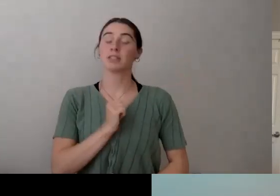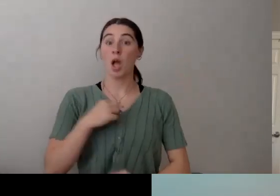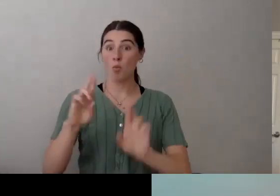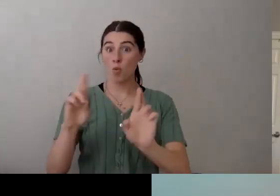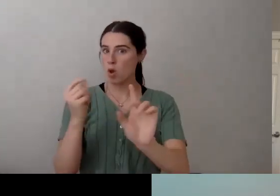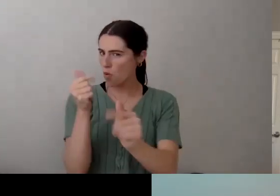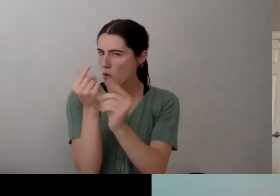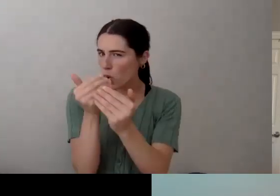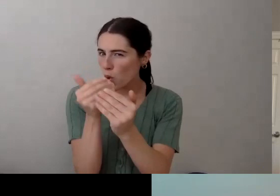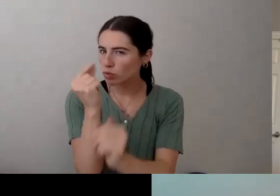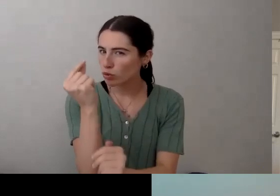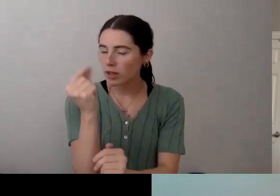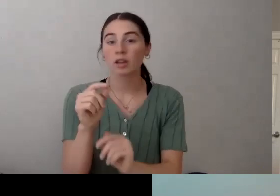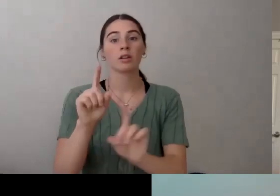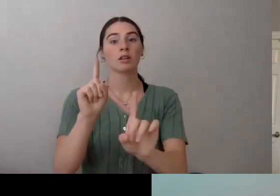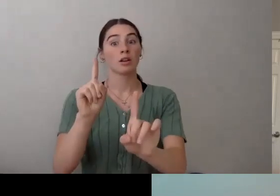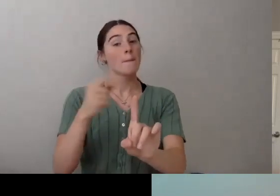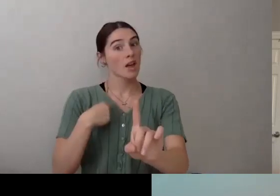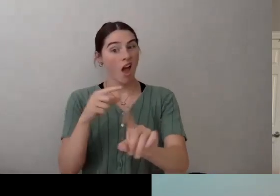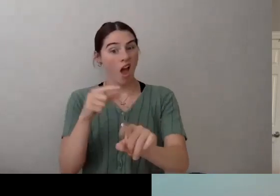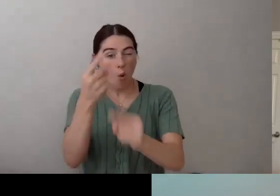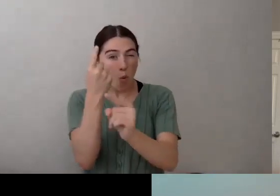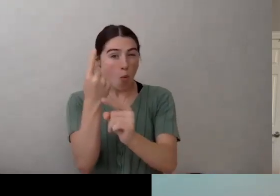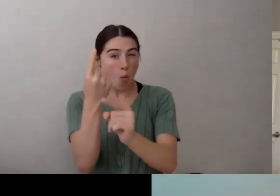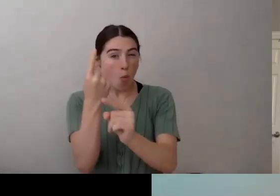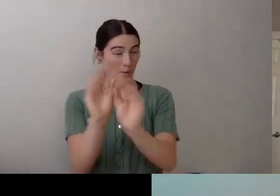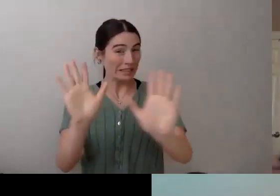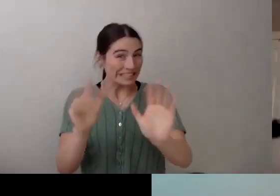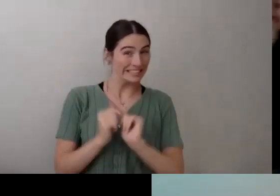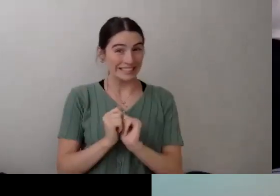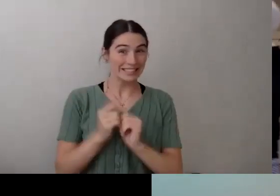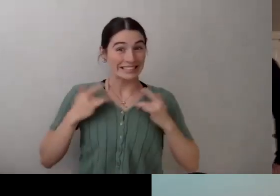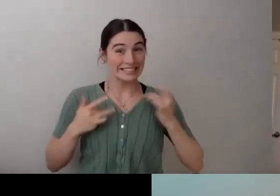grab one more thing and I'll be right back. Okay, I'm super excited.